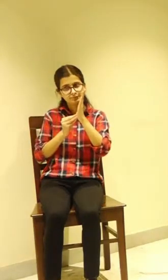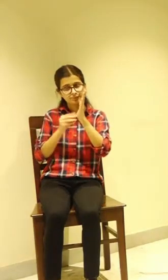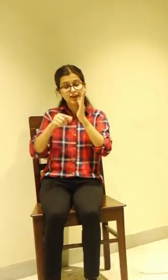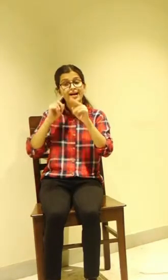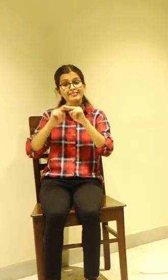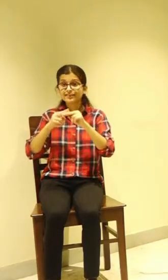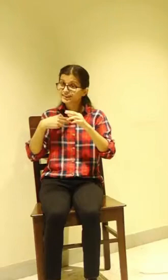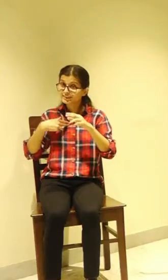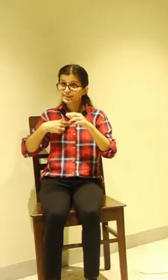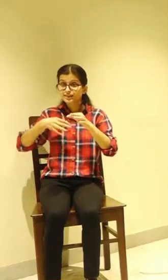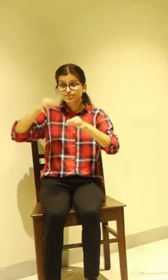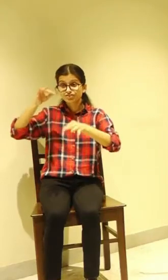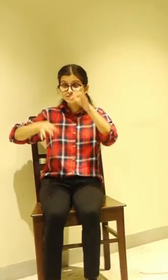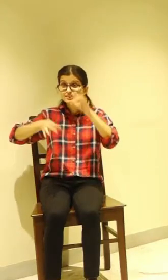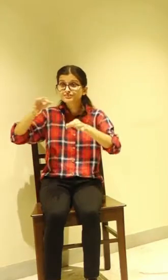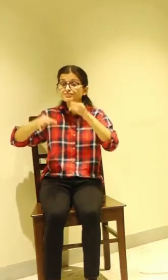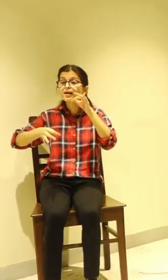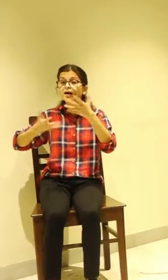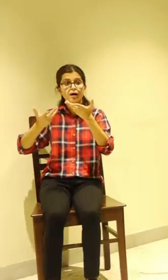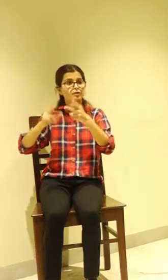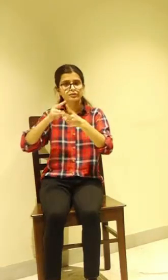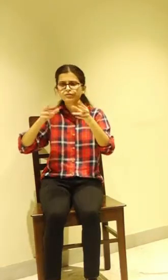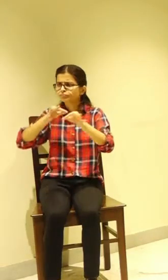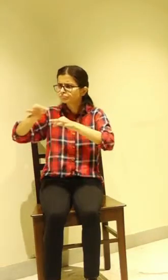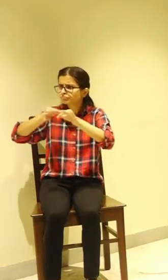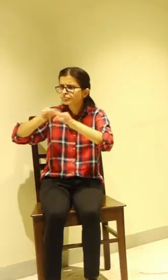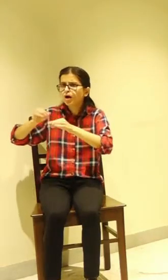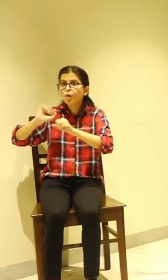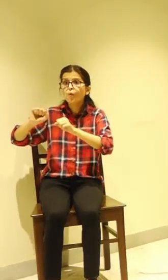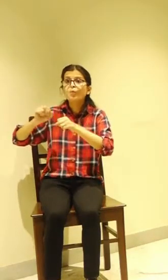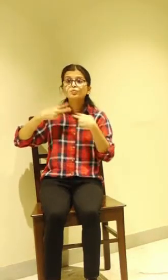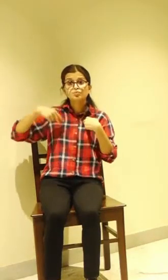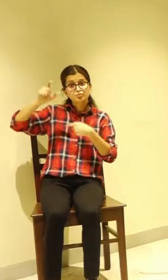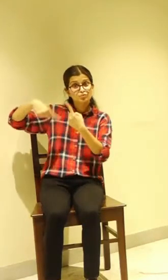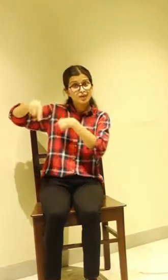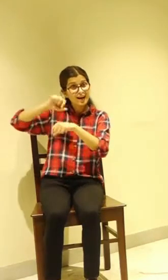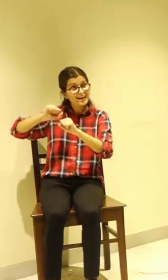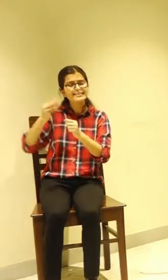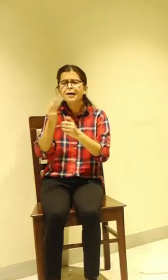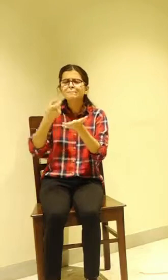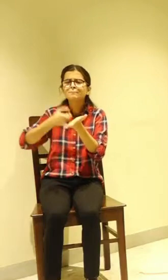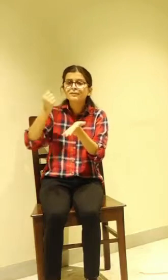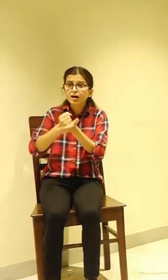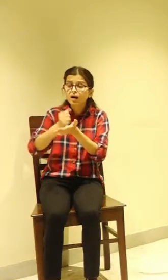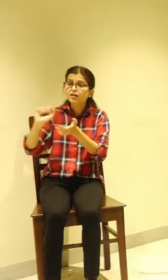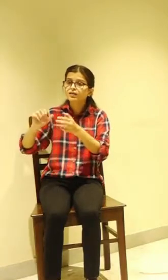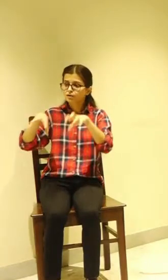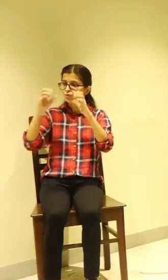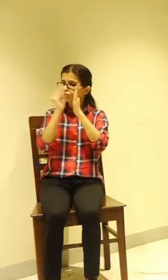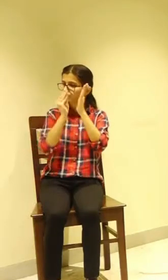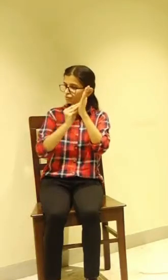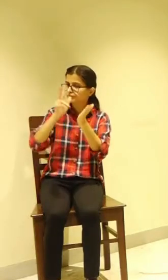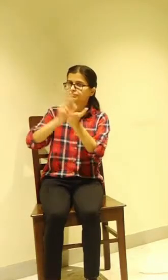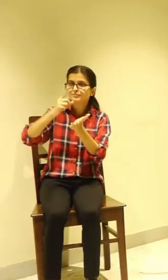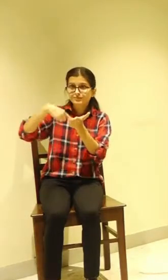because we can justify judicial review, we can also justify the fact that certain rights are recognized by the constitution which can